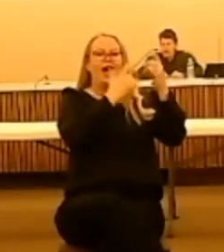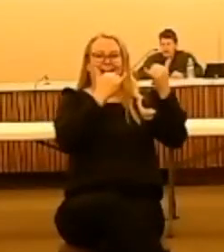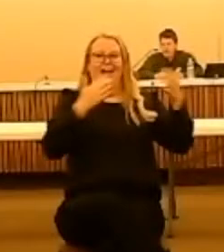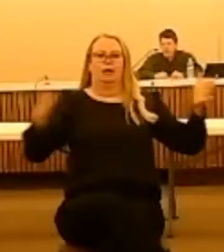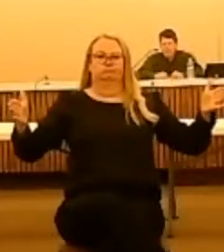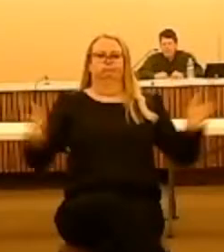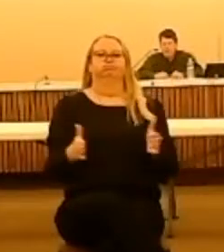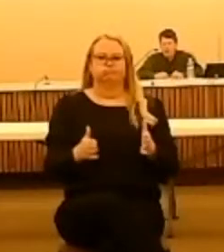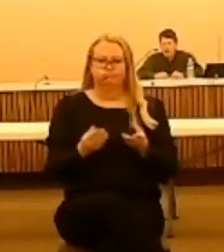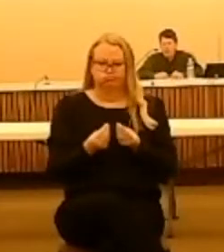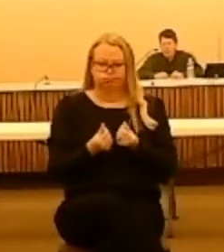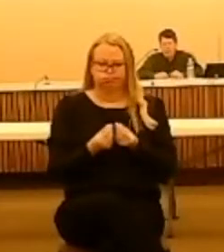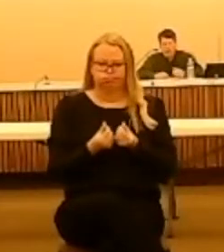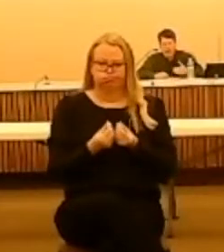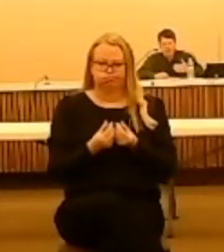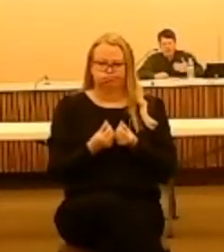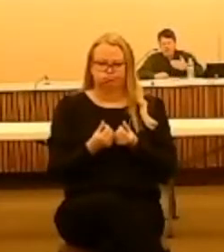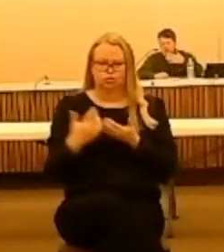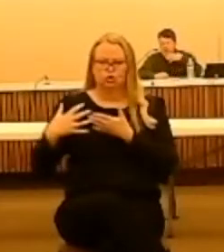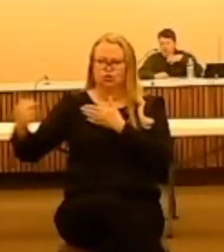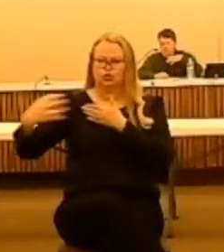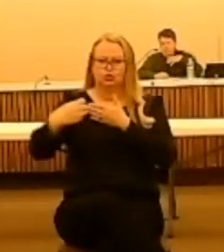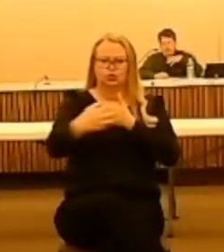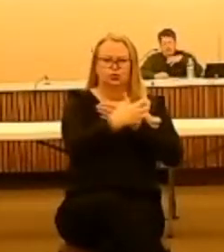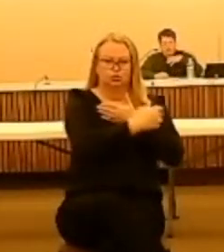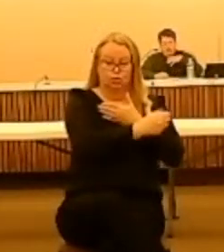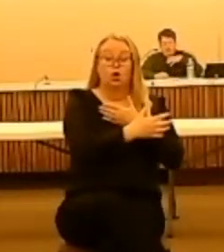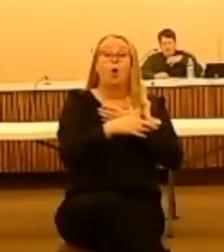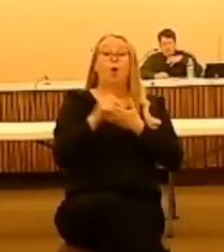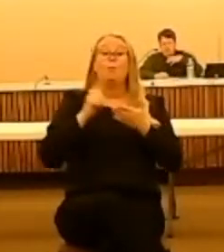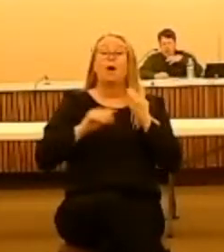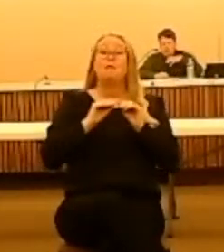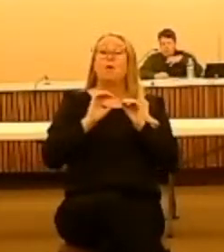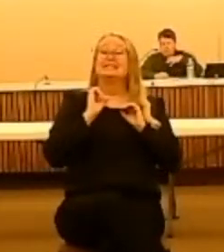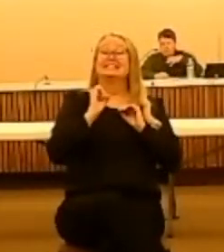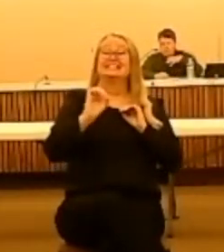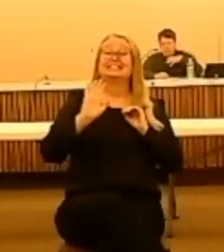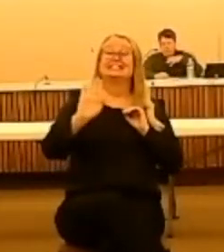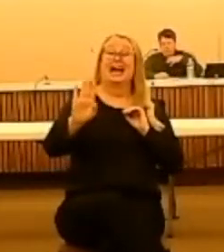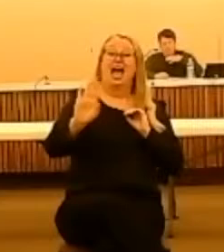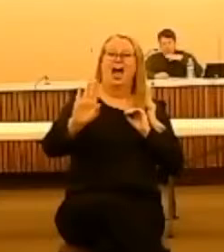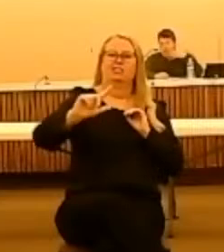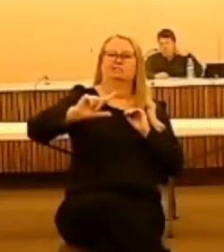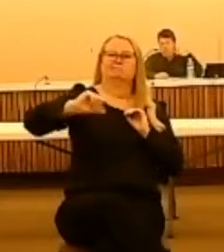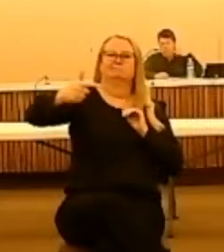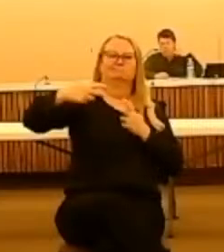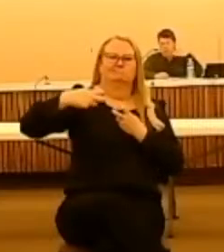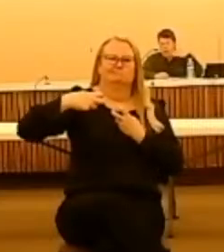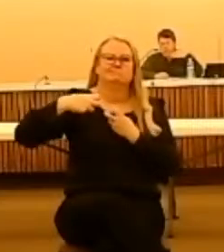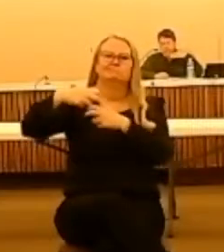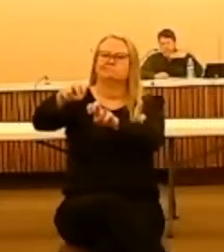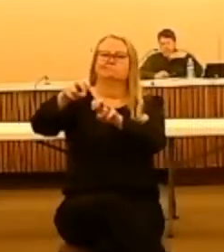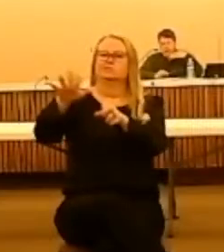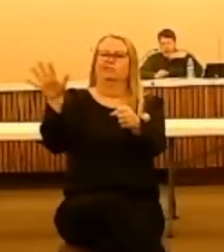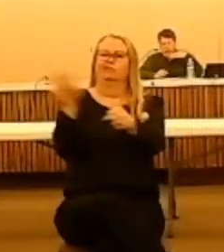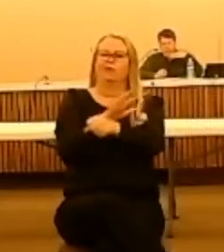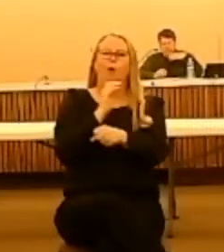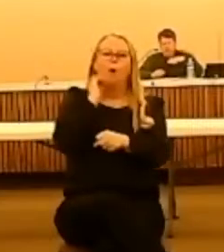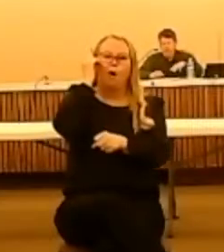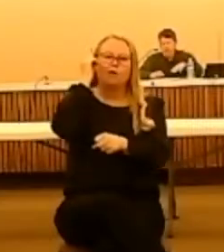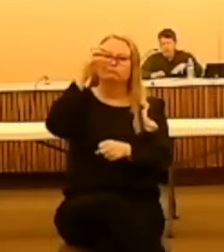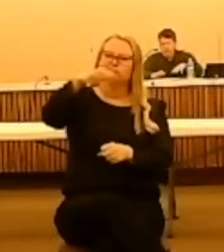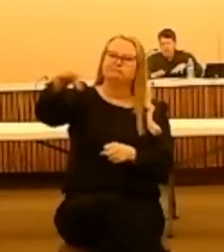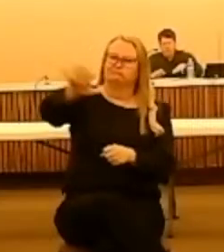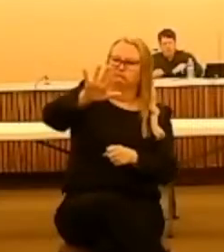today. The lands to the south, they rezoned out to R115, and those are all homes today.